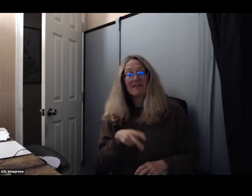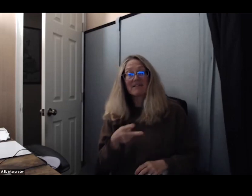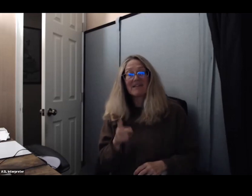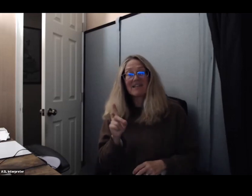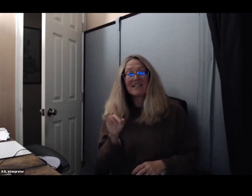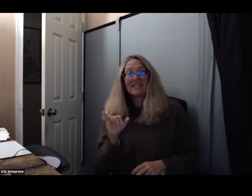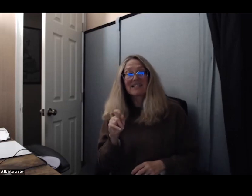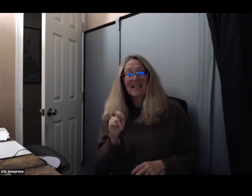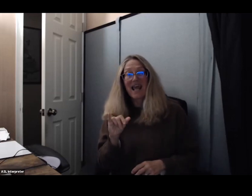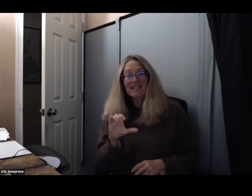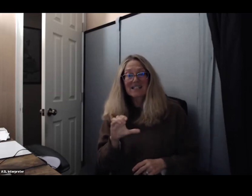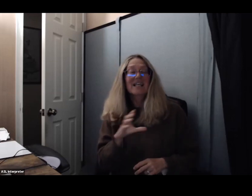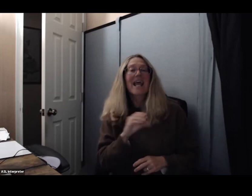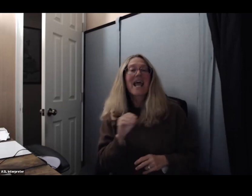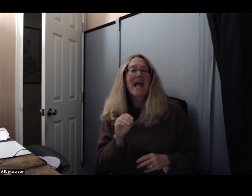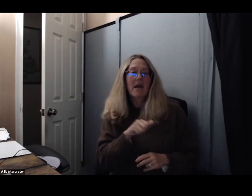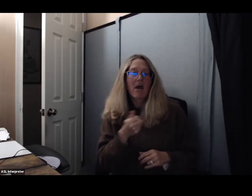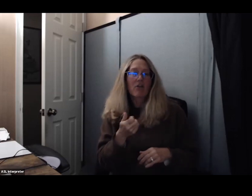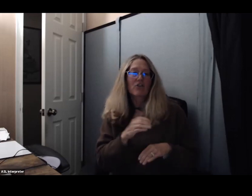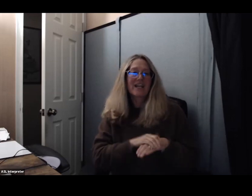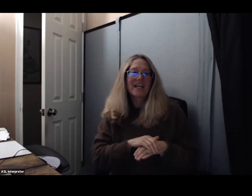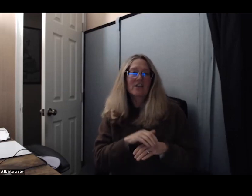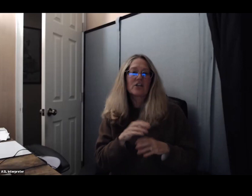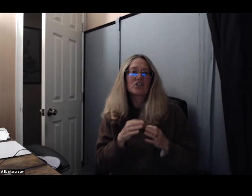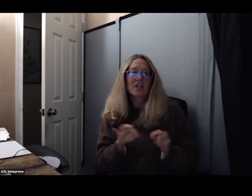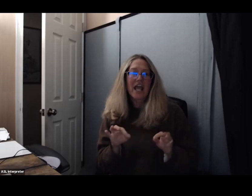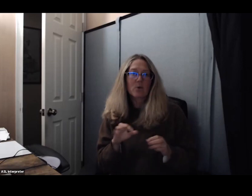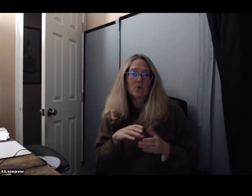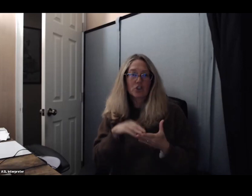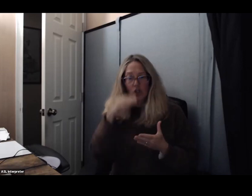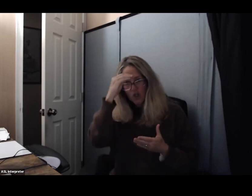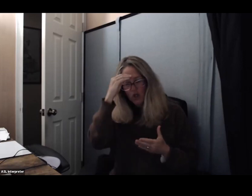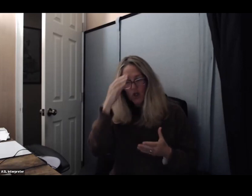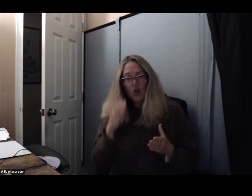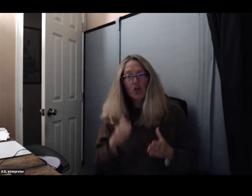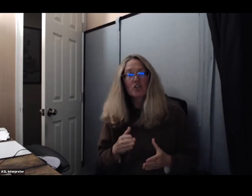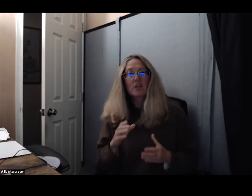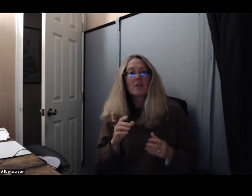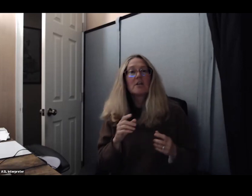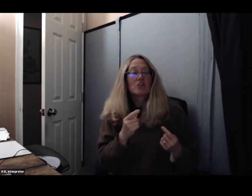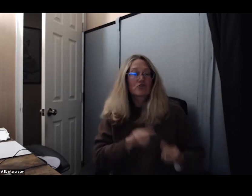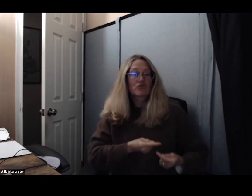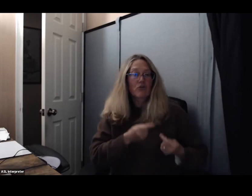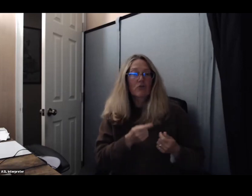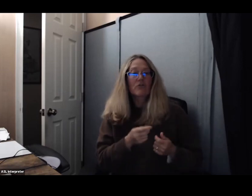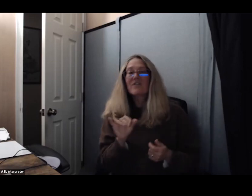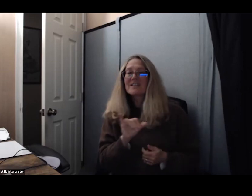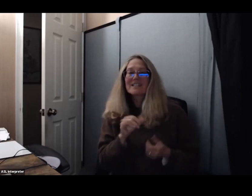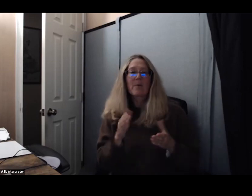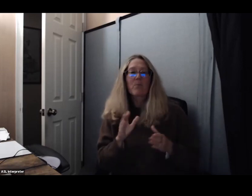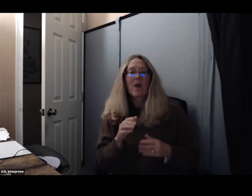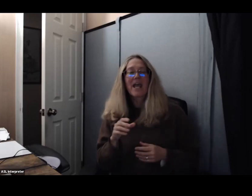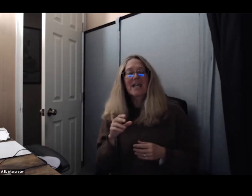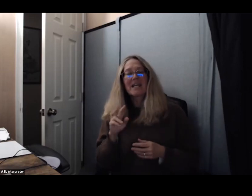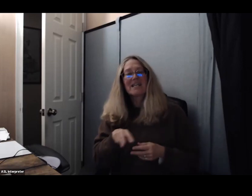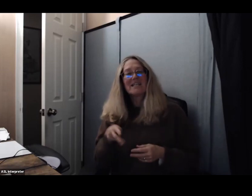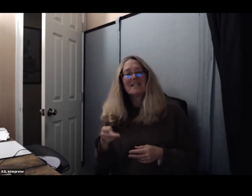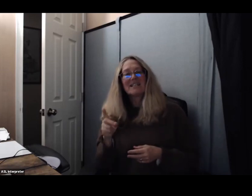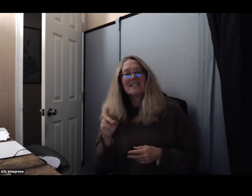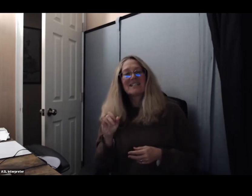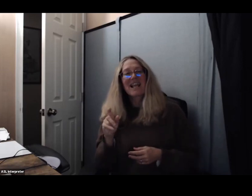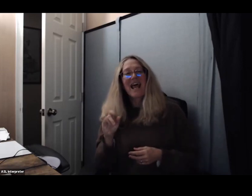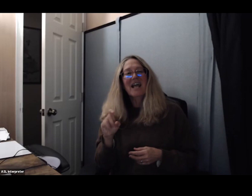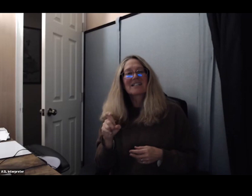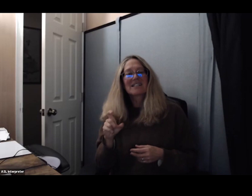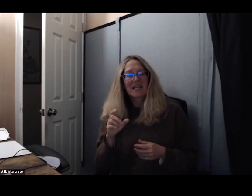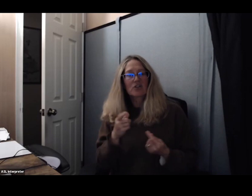other English language learners or emerging multilingual language learners also struggle in the same way that the dyslexics struggle, and that is we do